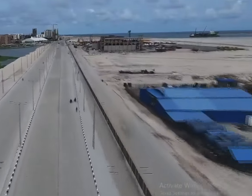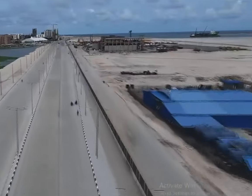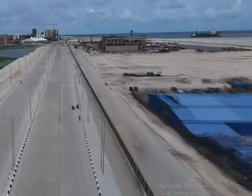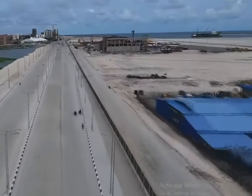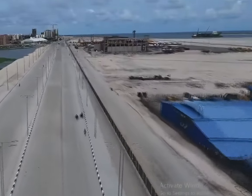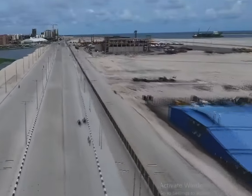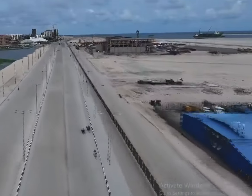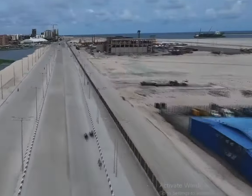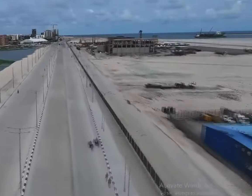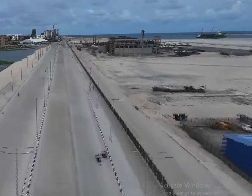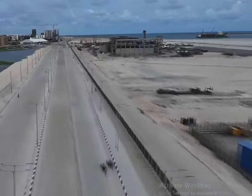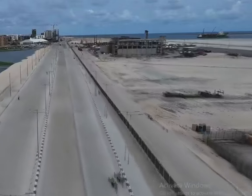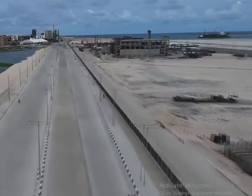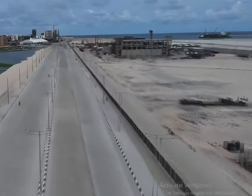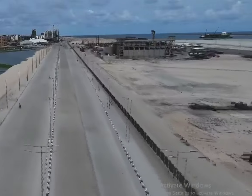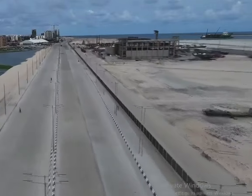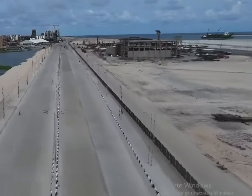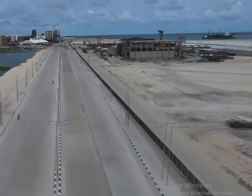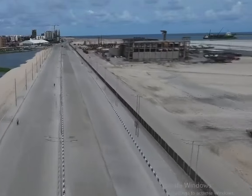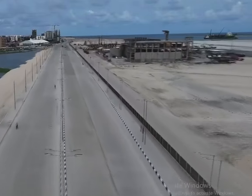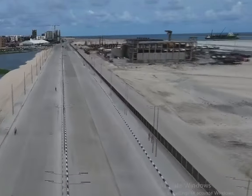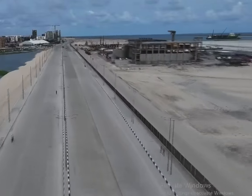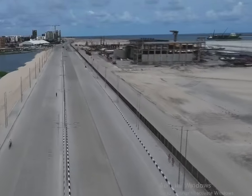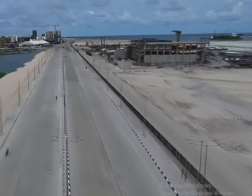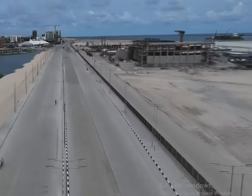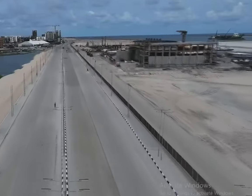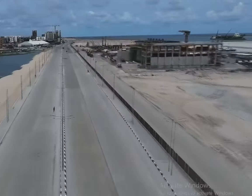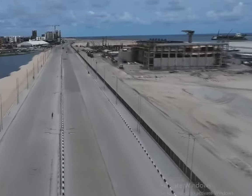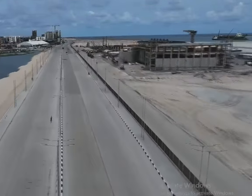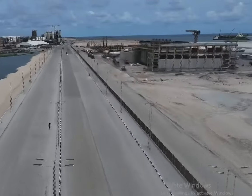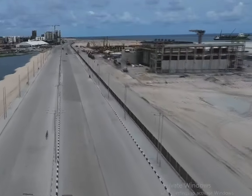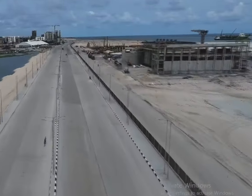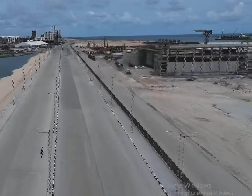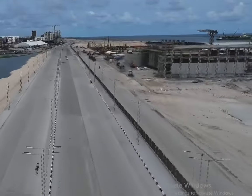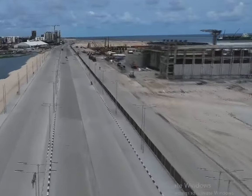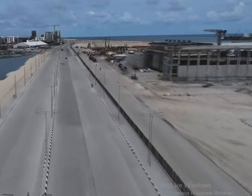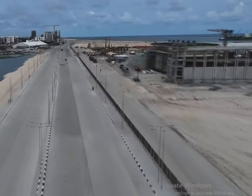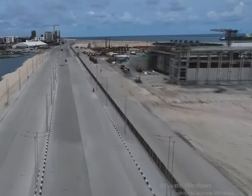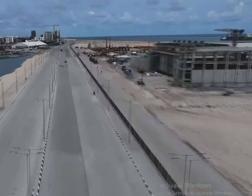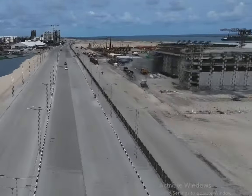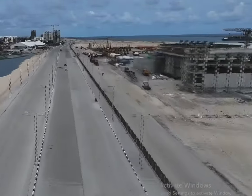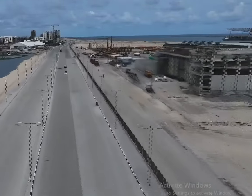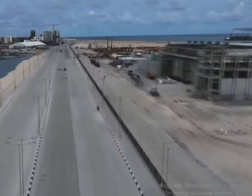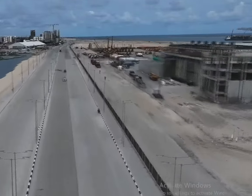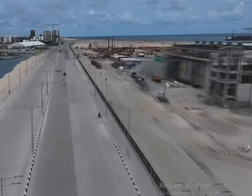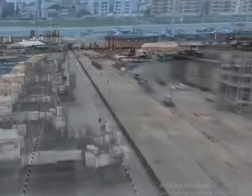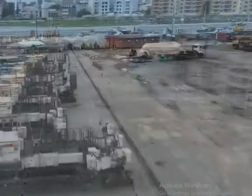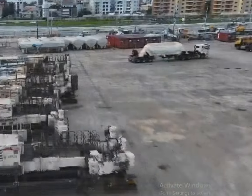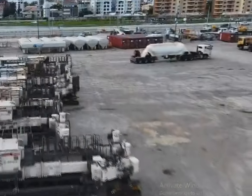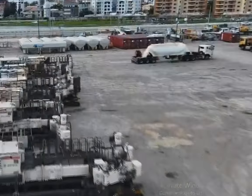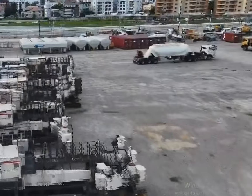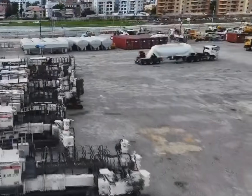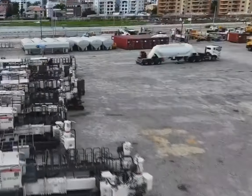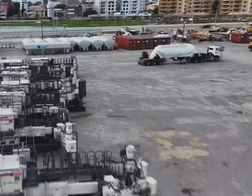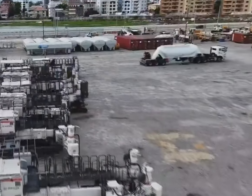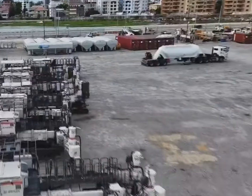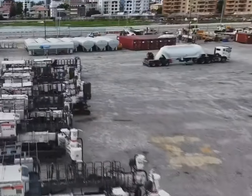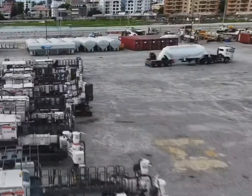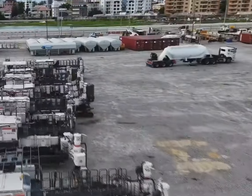carbon credit we are going to be earning. We are using reinforced concrete, which has low emission. And we're also going to be